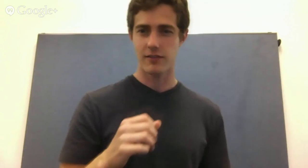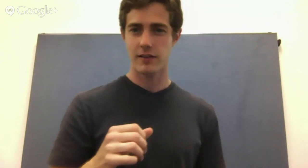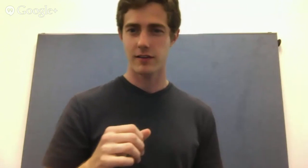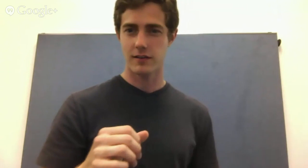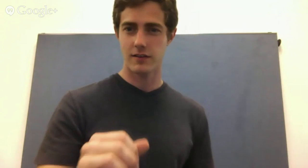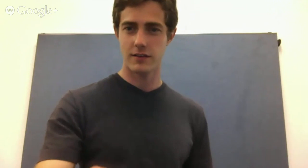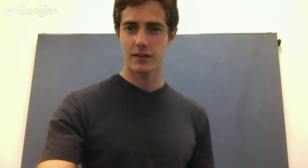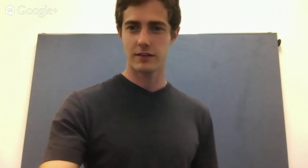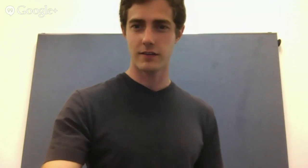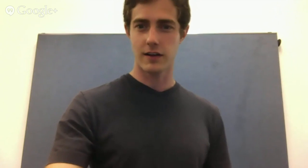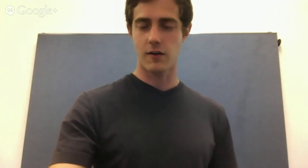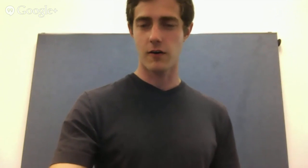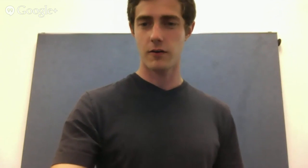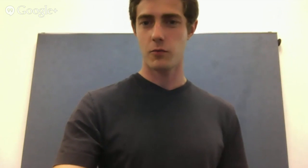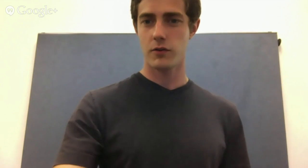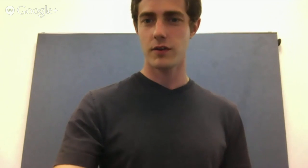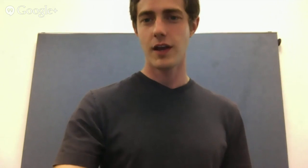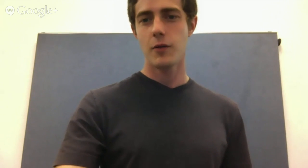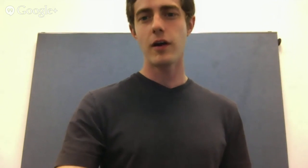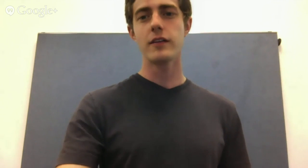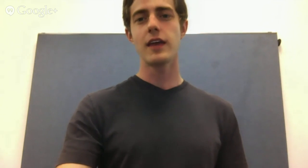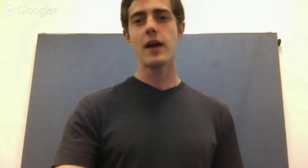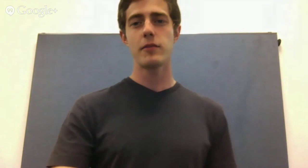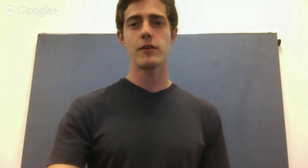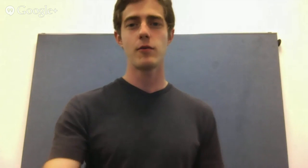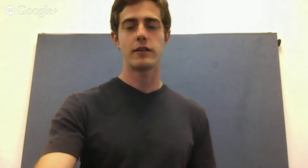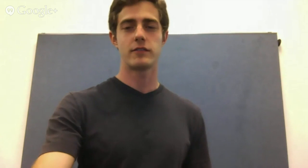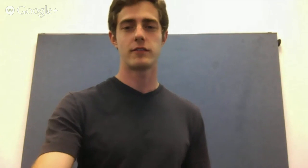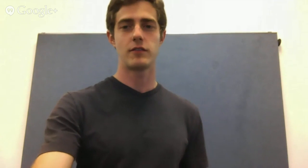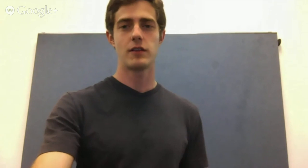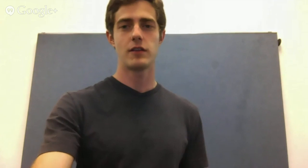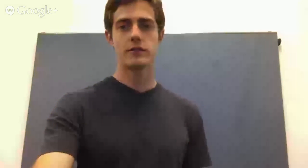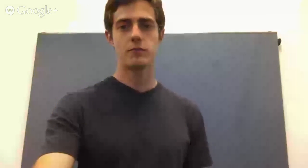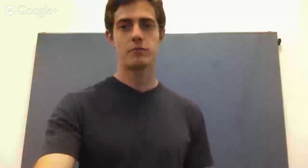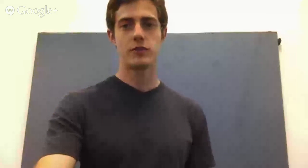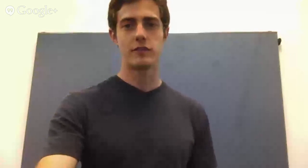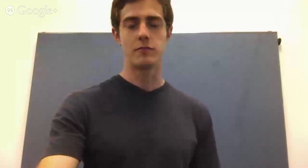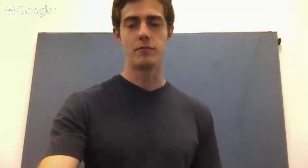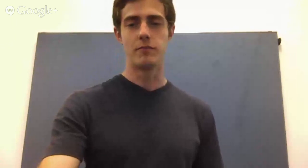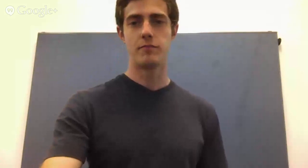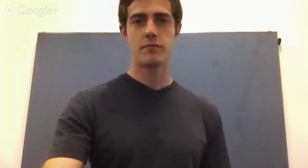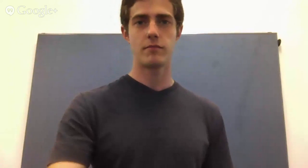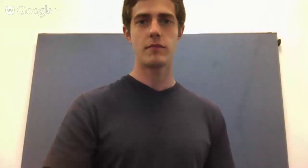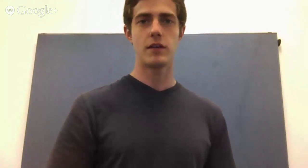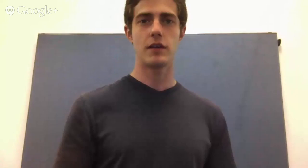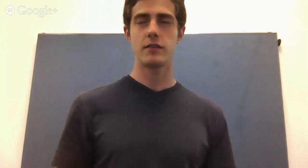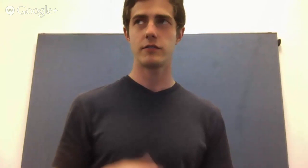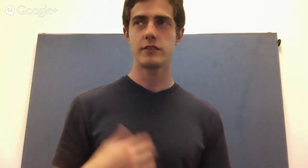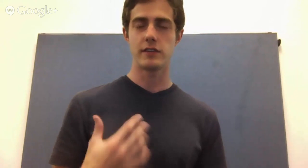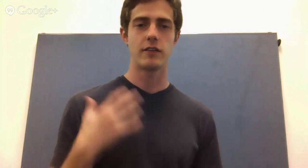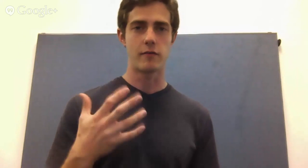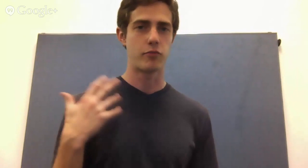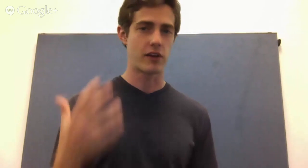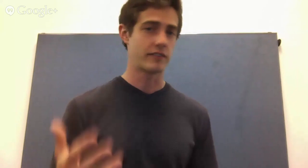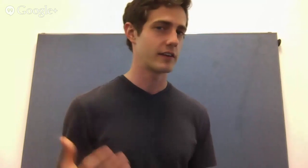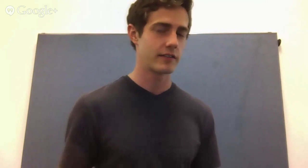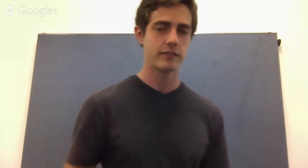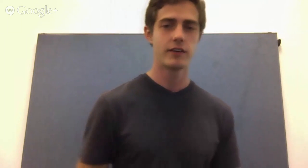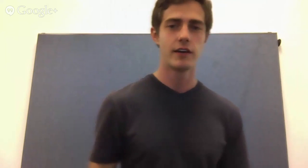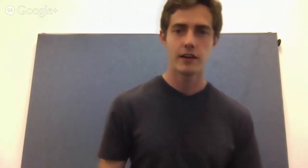think it's like all in the world. Well, yeah, but the U.S. system sets a lot of precedents, and so